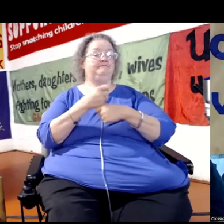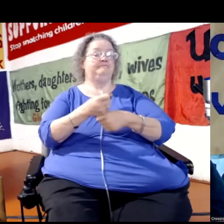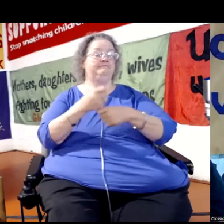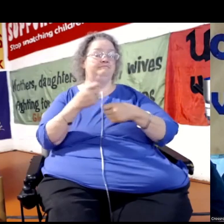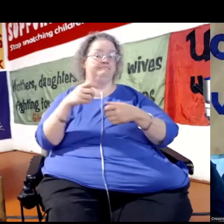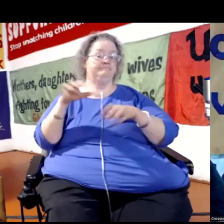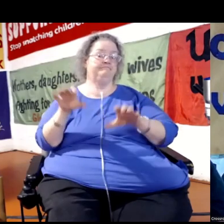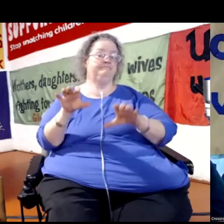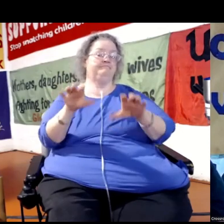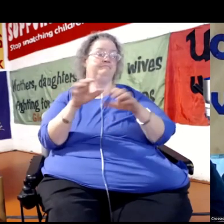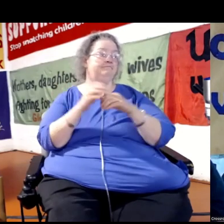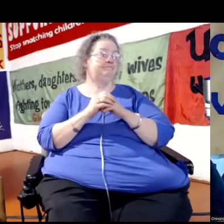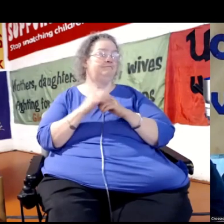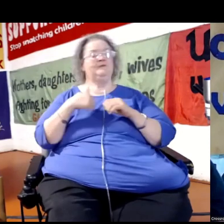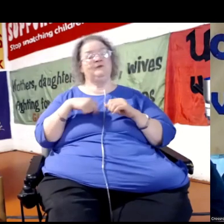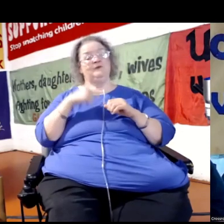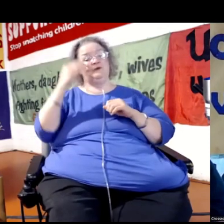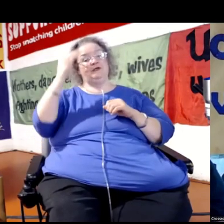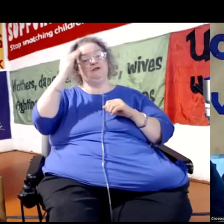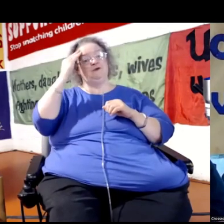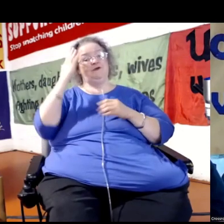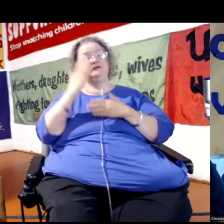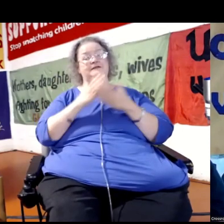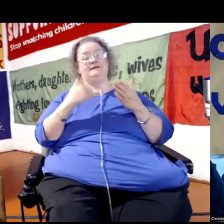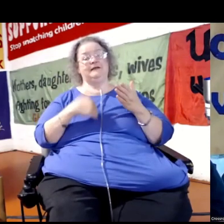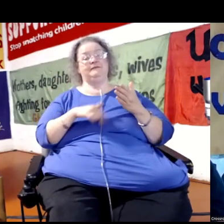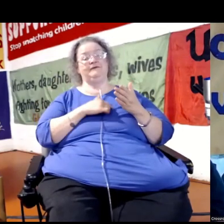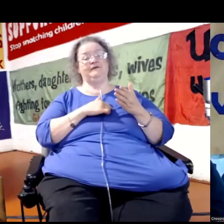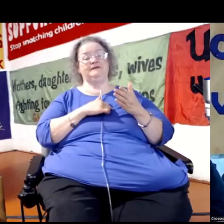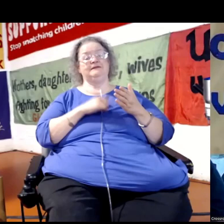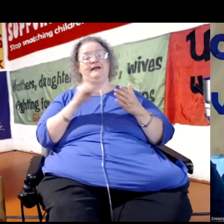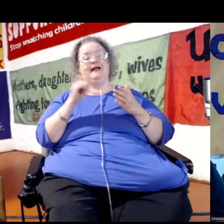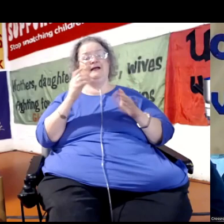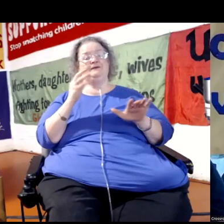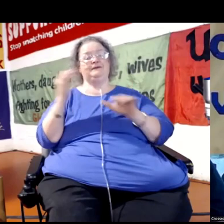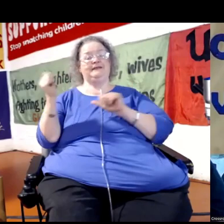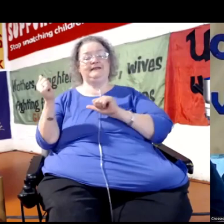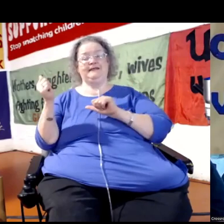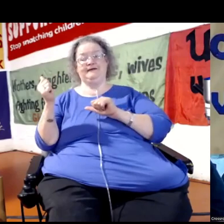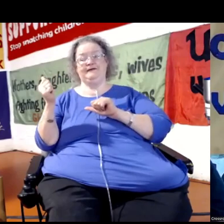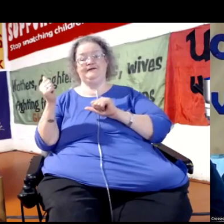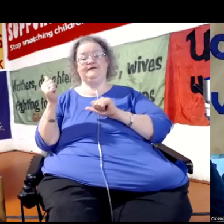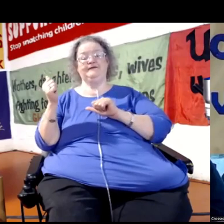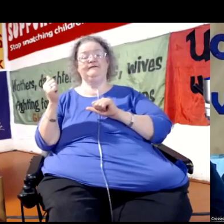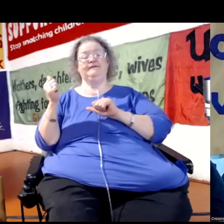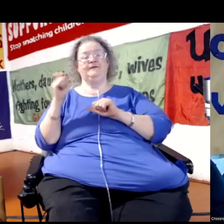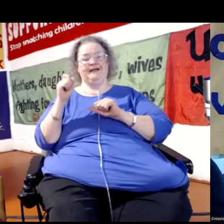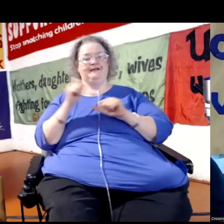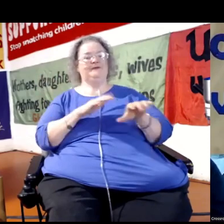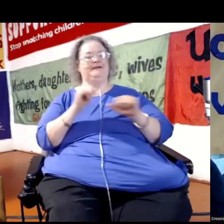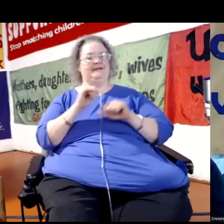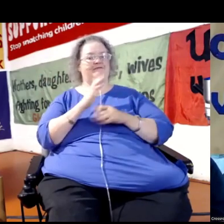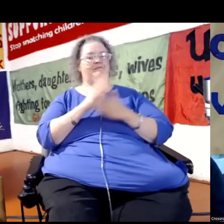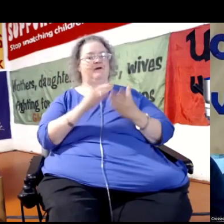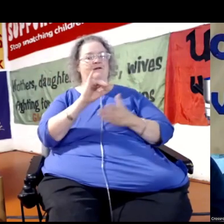we knew, some of us know, that we had to be a part of the campaign